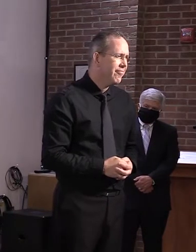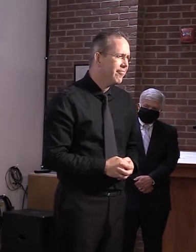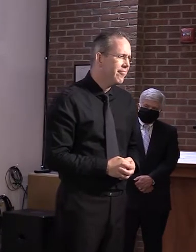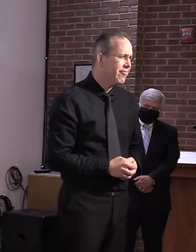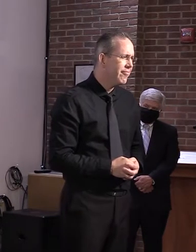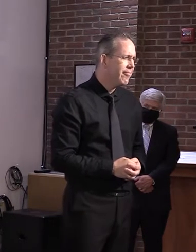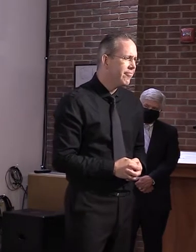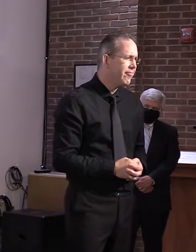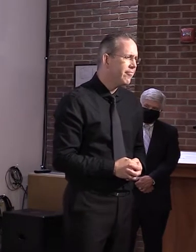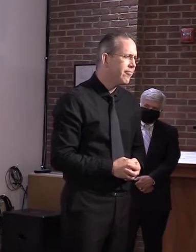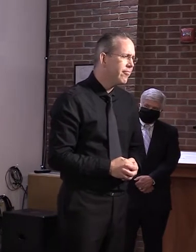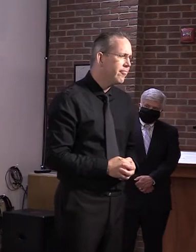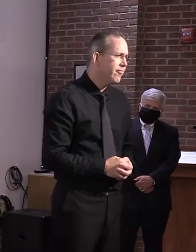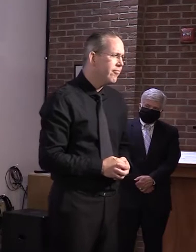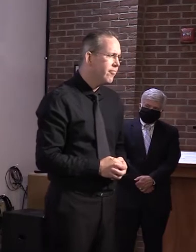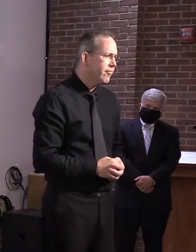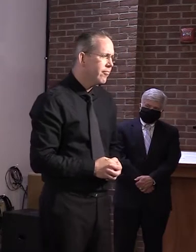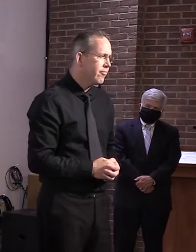for the governor, if I may.